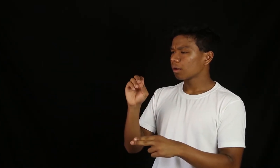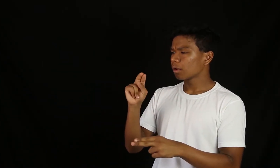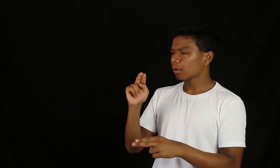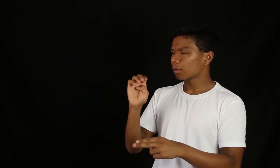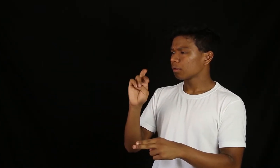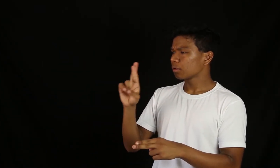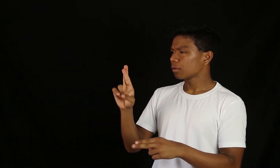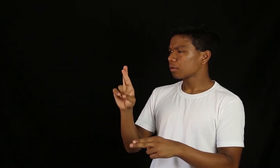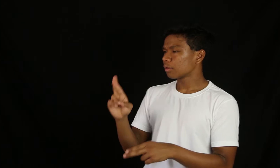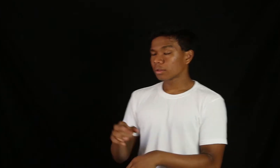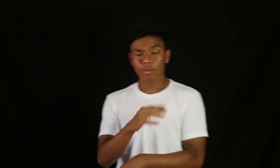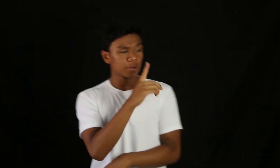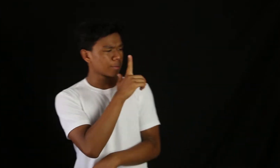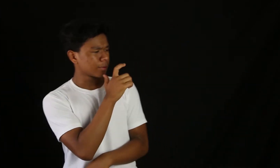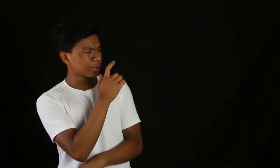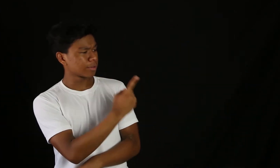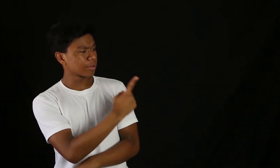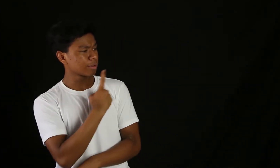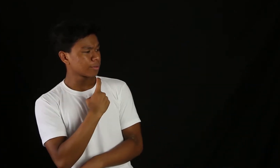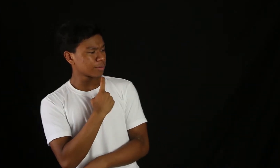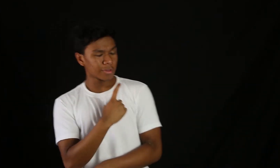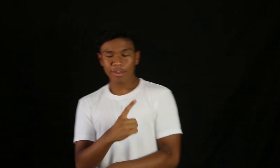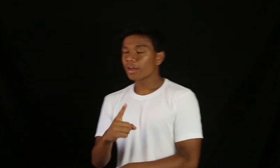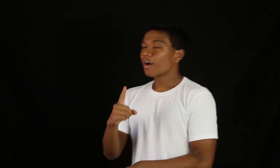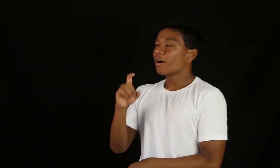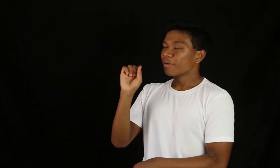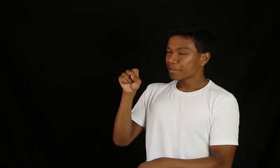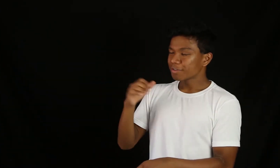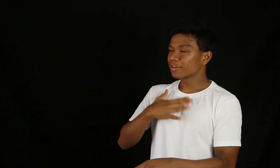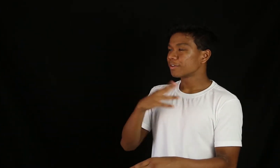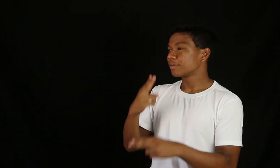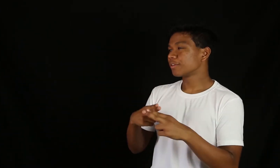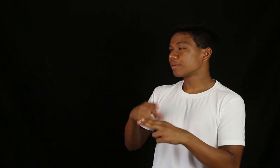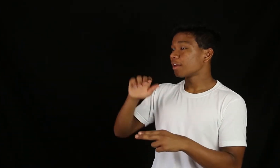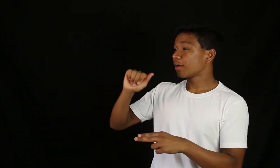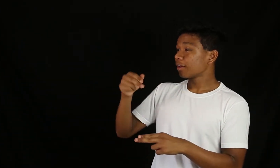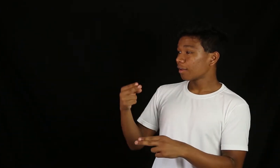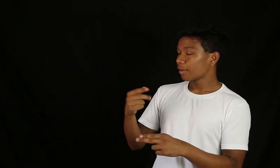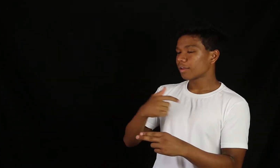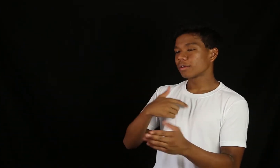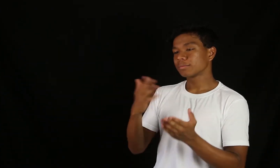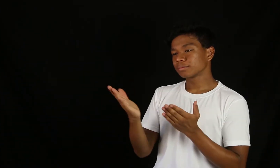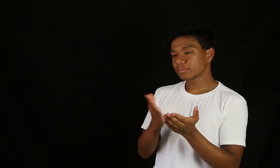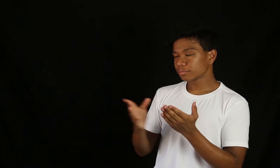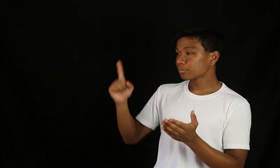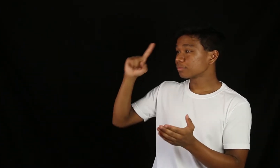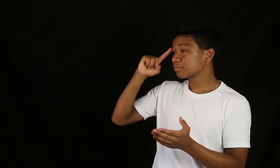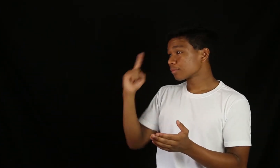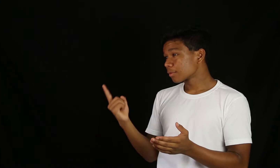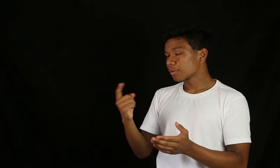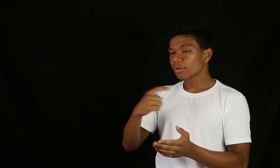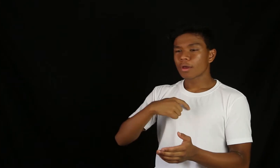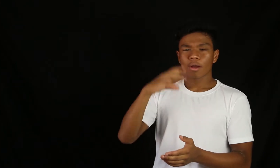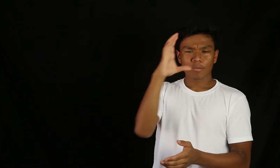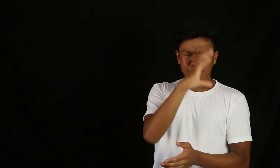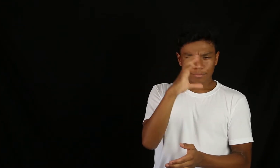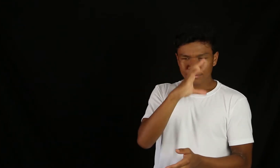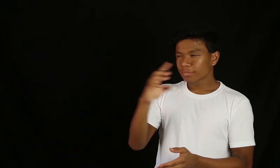Are you Aaron Burr, sir? That depends. Who's asking? Oh, well, sure. Sir, I'm Alexander Hamilton. I'm at your service, sir. I have